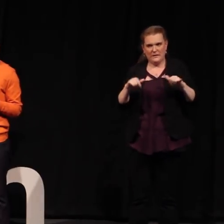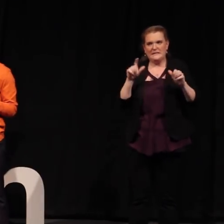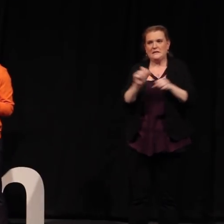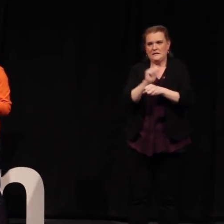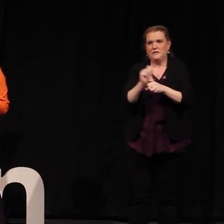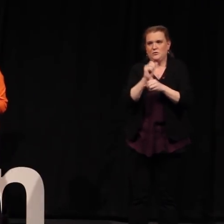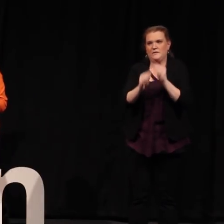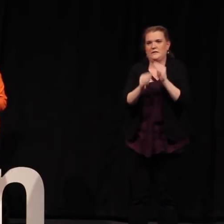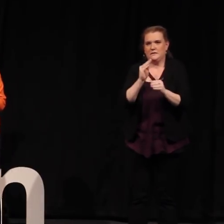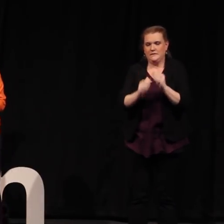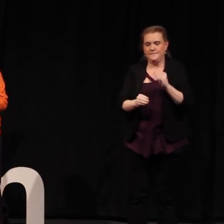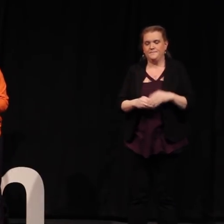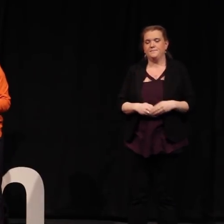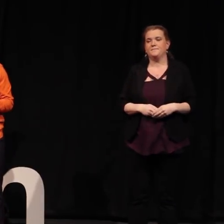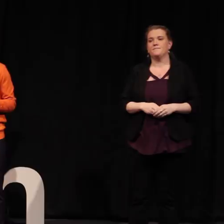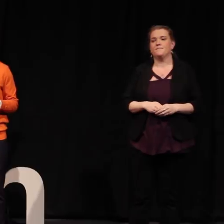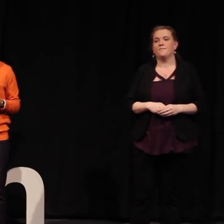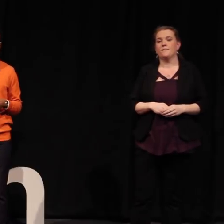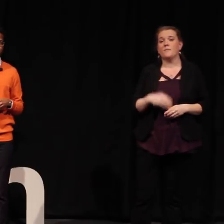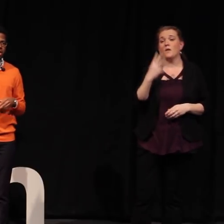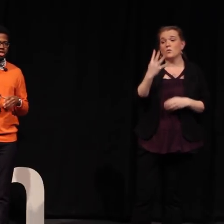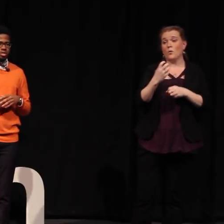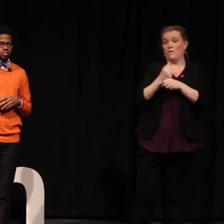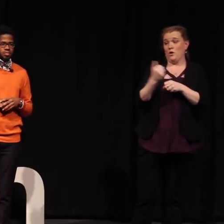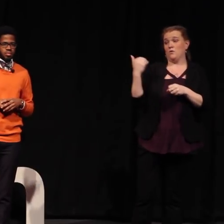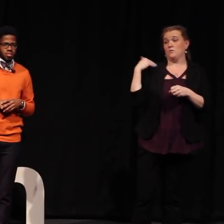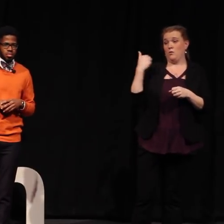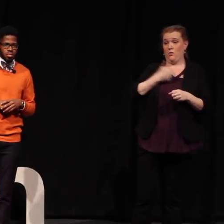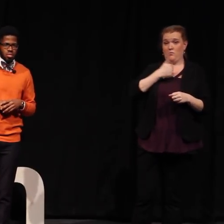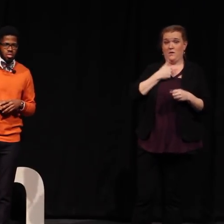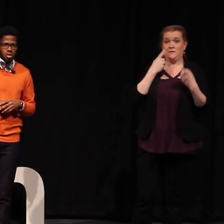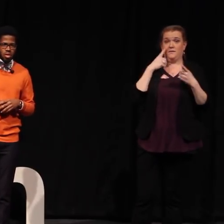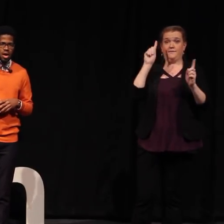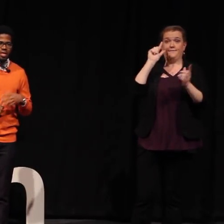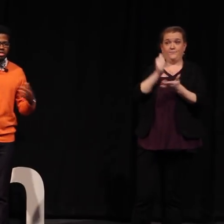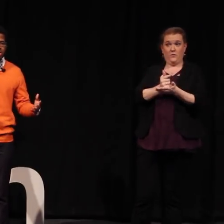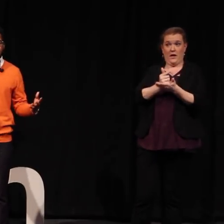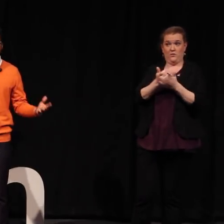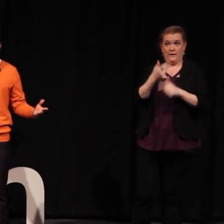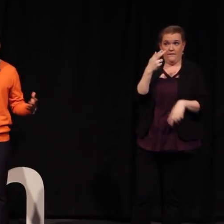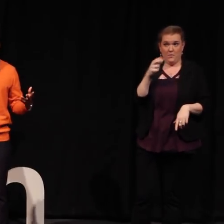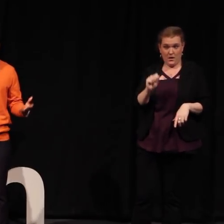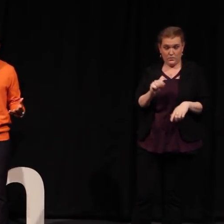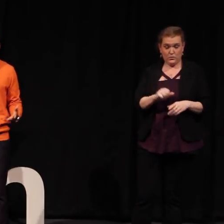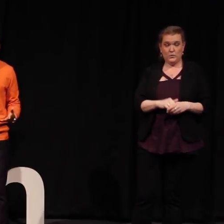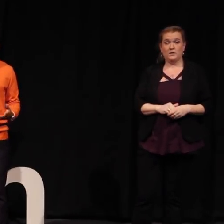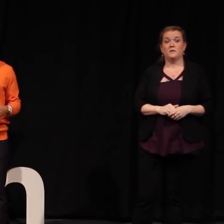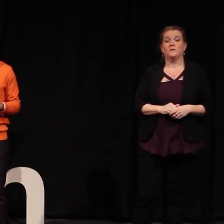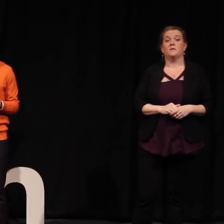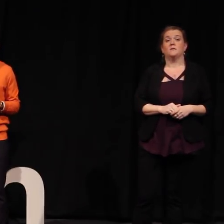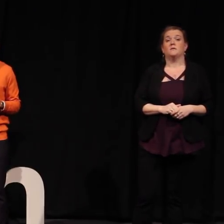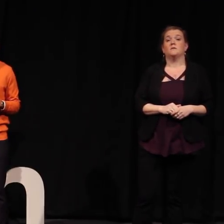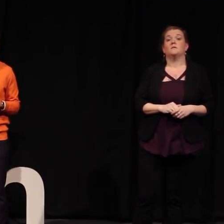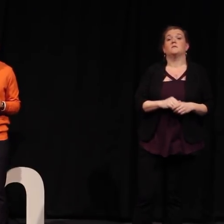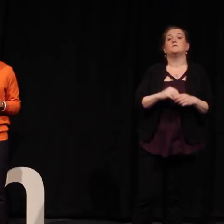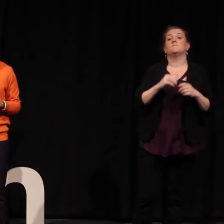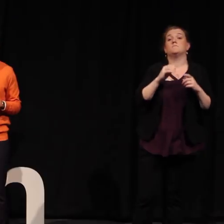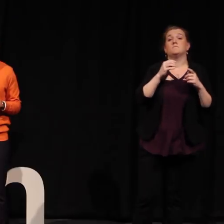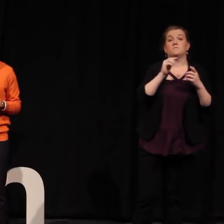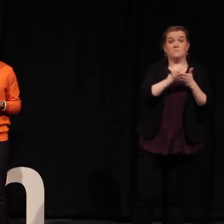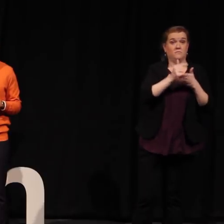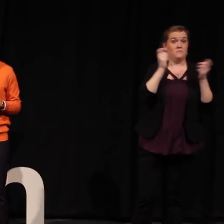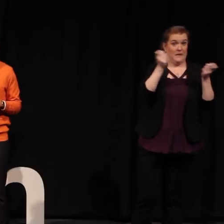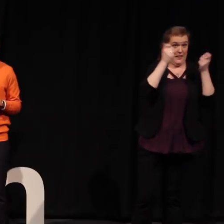4 years ago, I celebrated my high school graduation. At the same time, I also prepared for my first year of